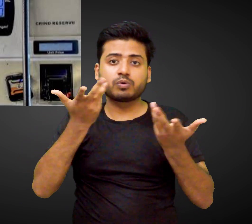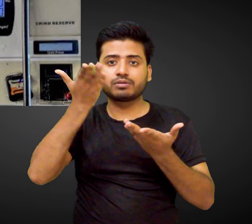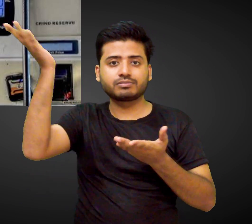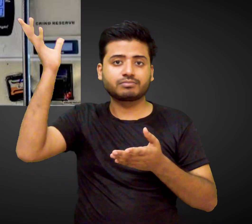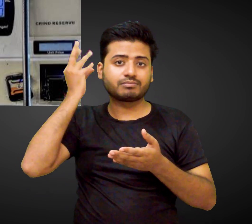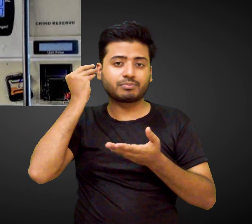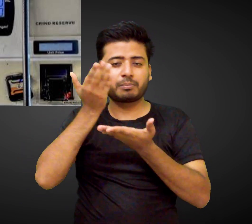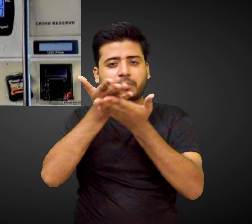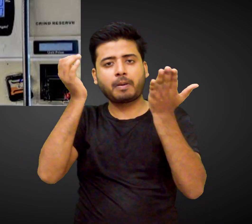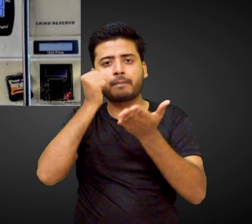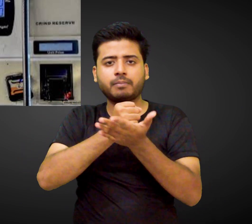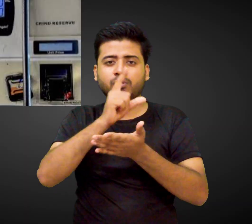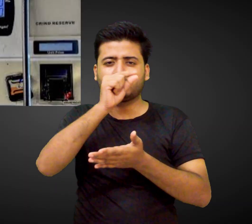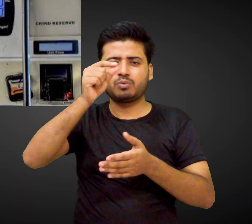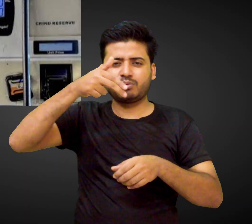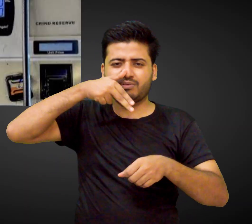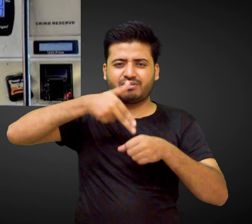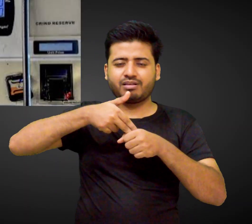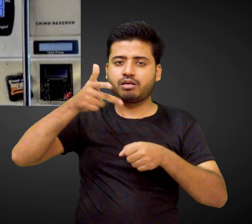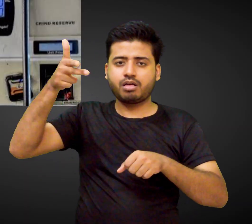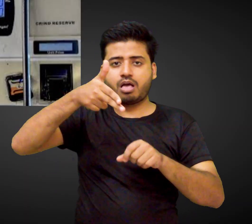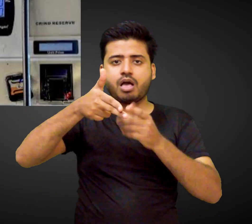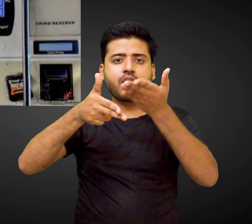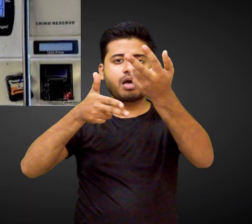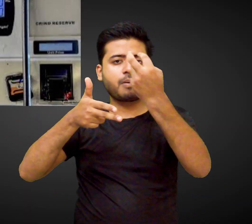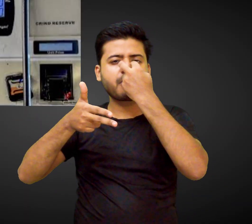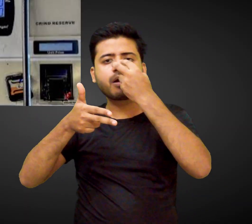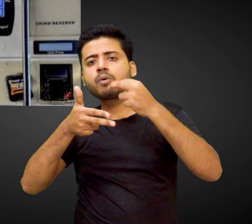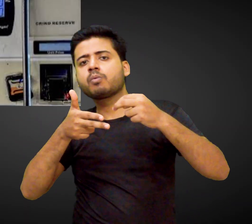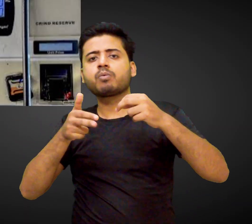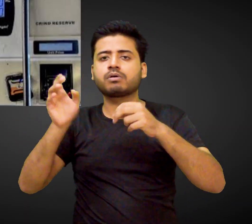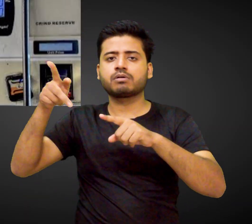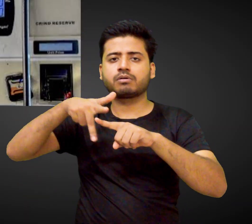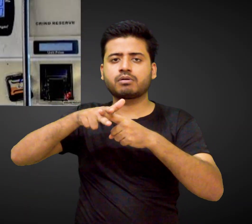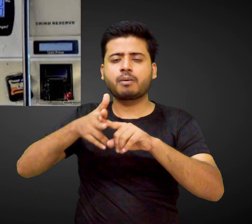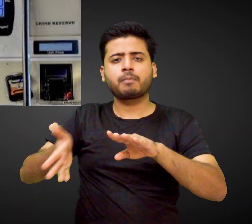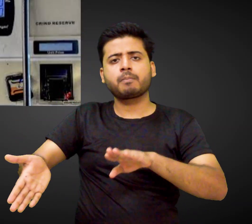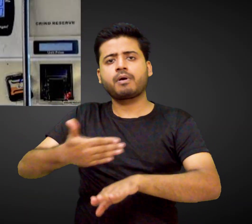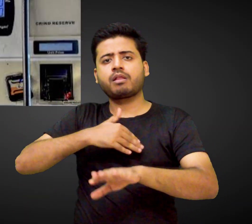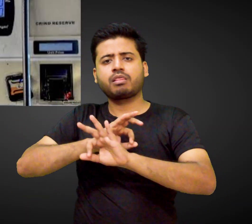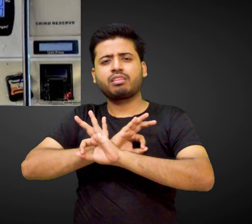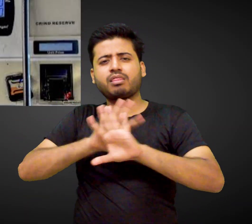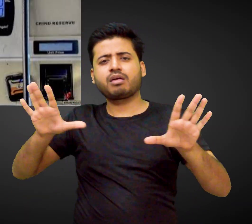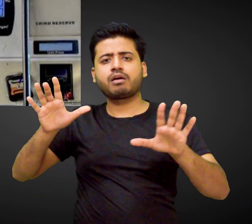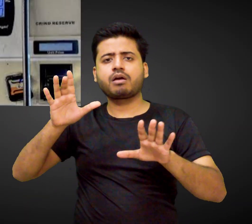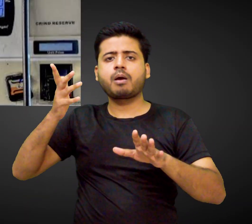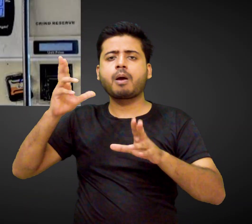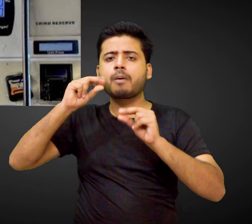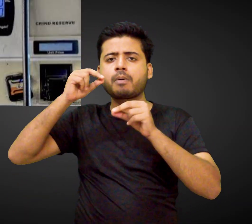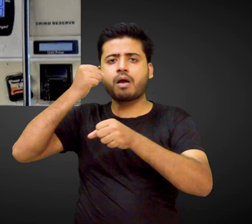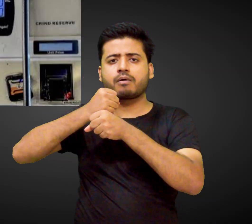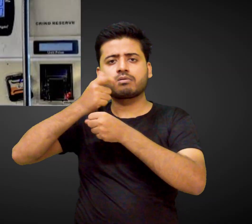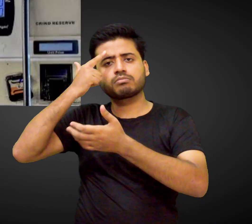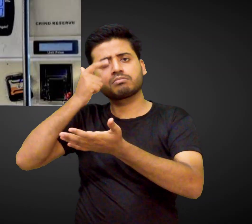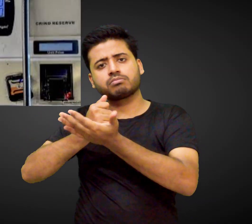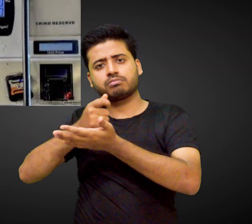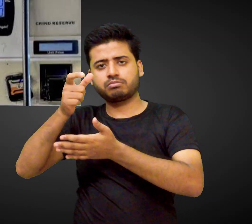don't need to warm up for very long, and it's better to turn the engine off while waiting in queue or at a long red light. Plan your